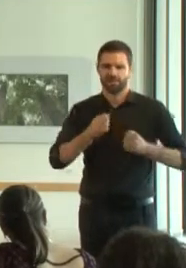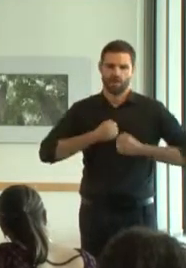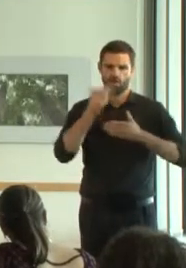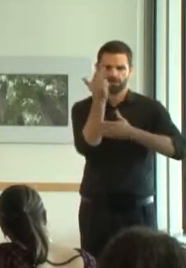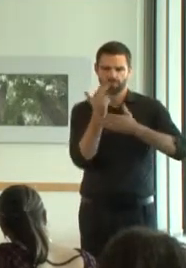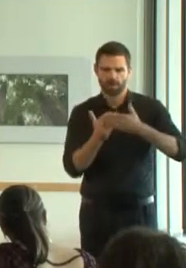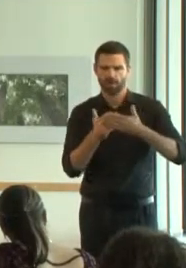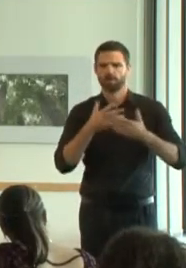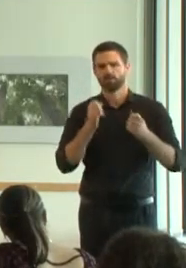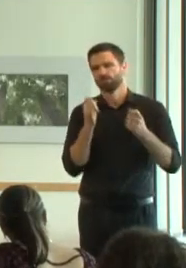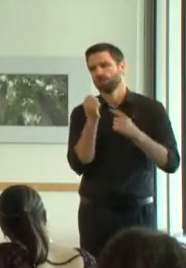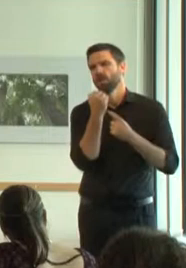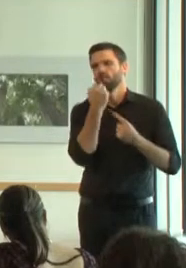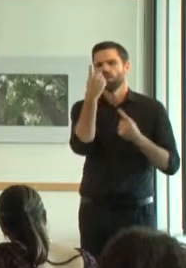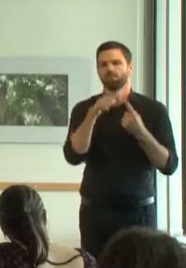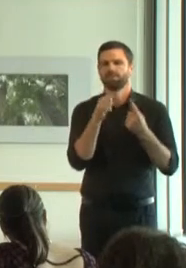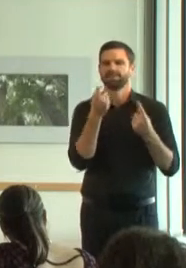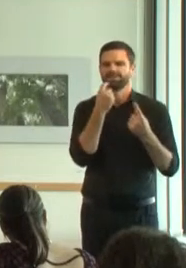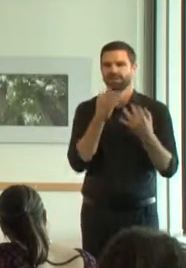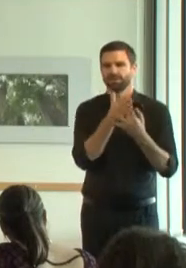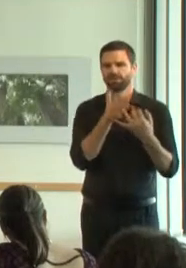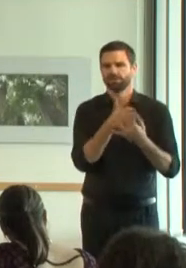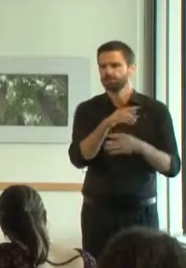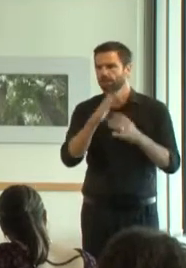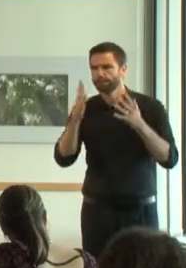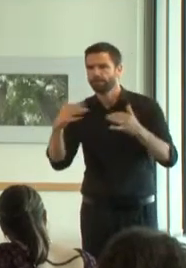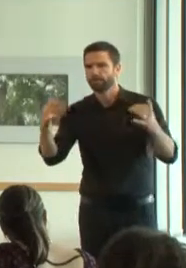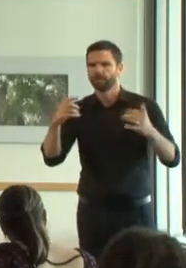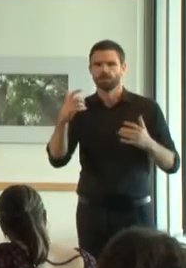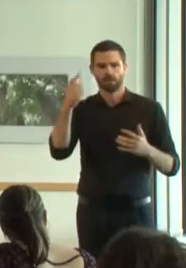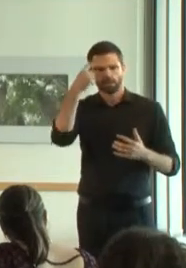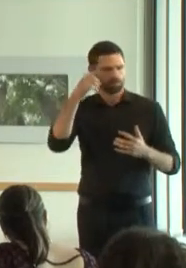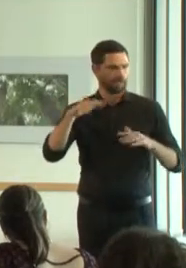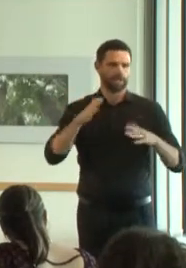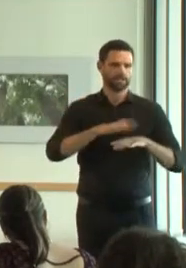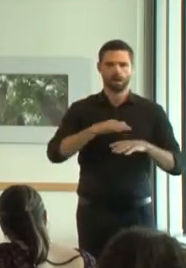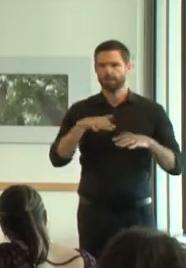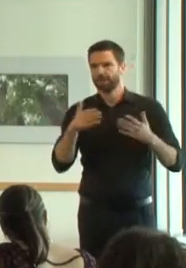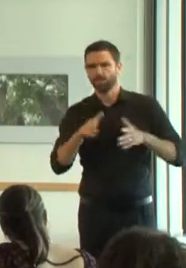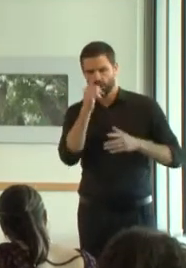Because the public have this expectation of anytime, anyhow.